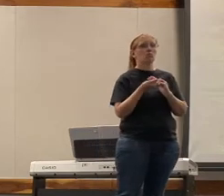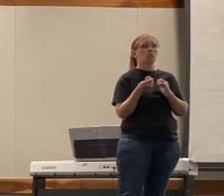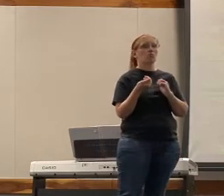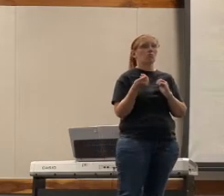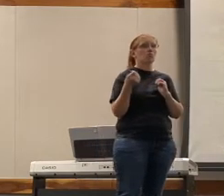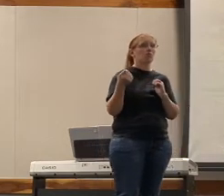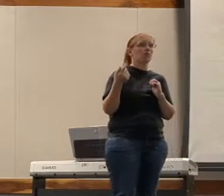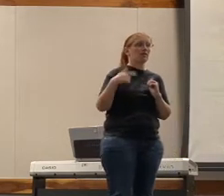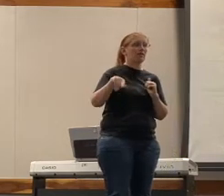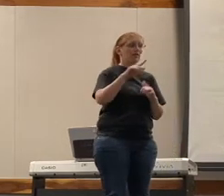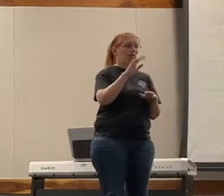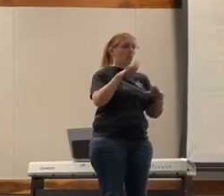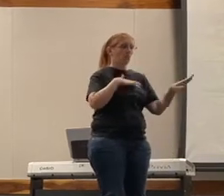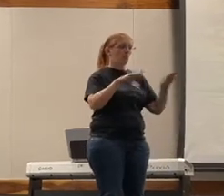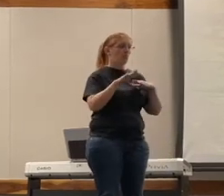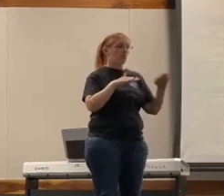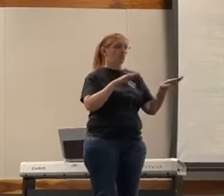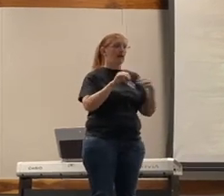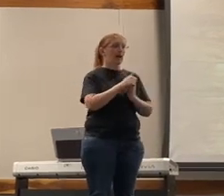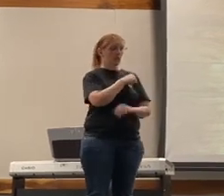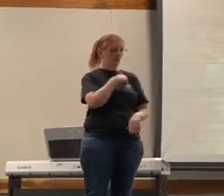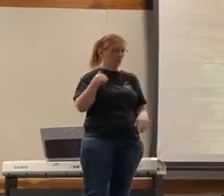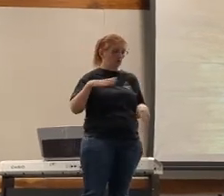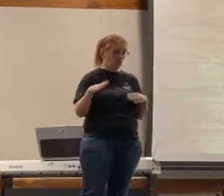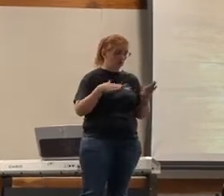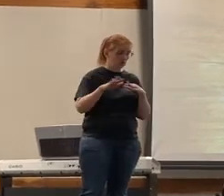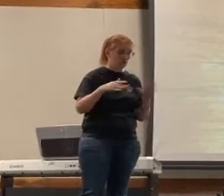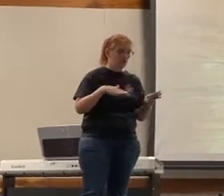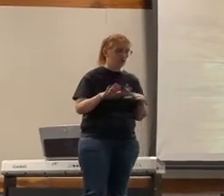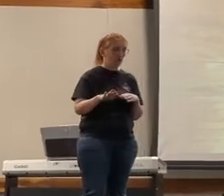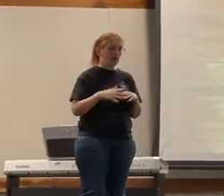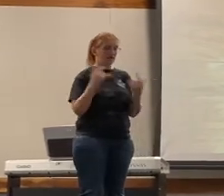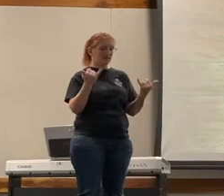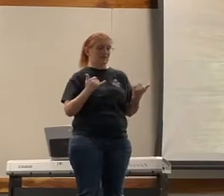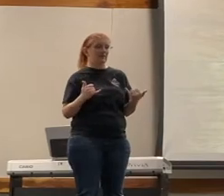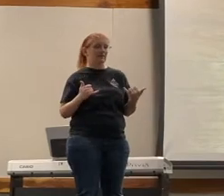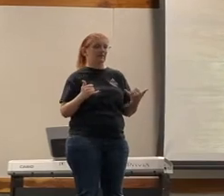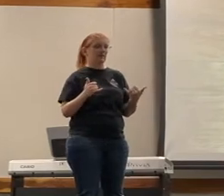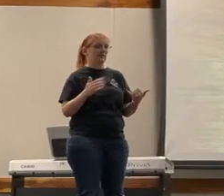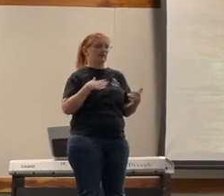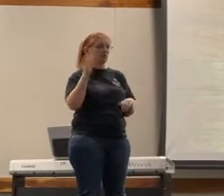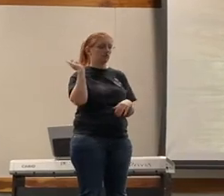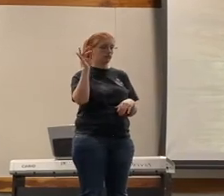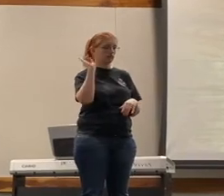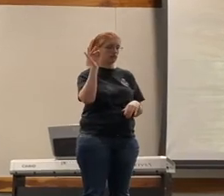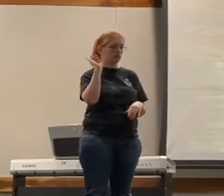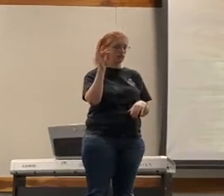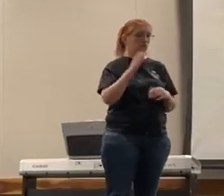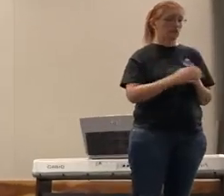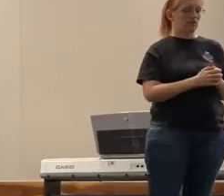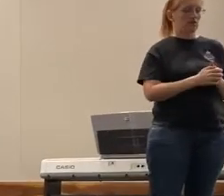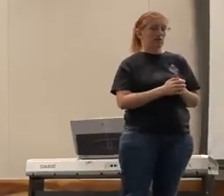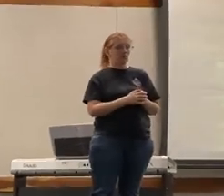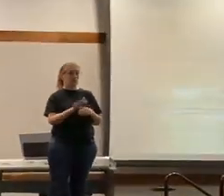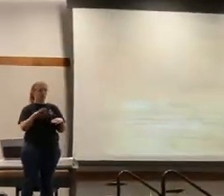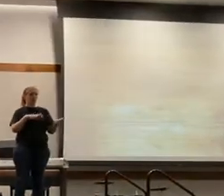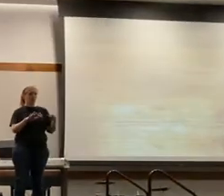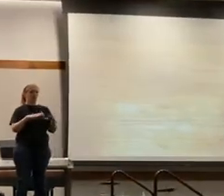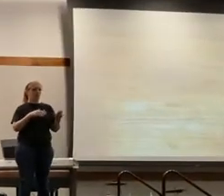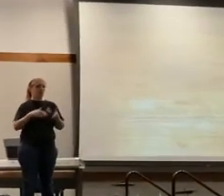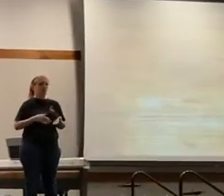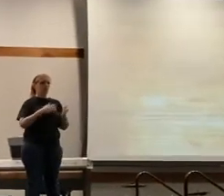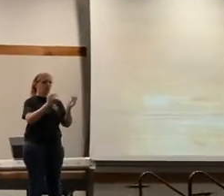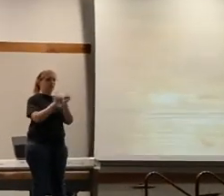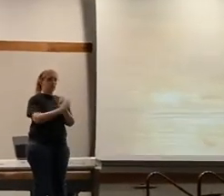how they walked on it, how we are walking on it. And today, my sermon My sermon title is called Walking the Streets